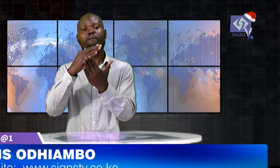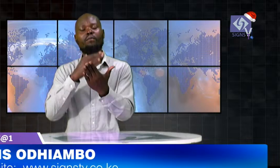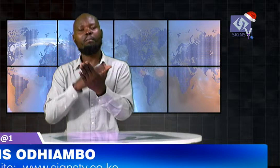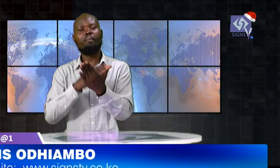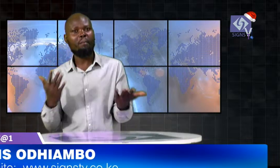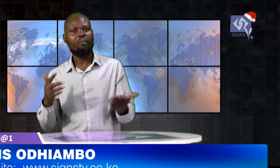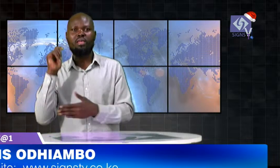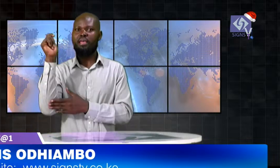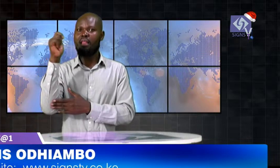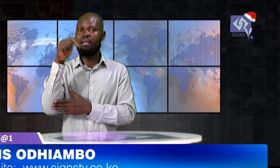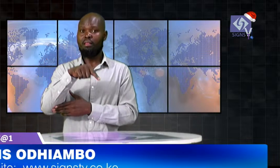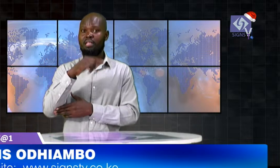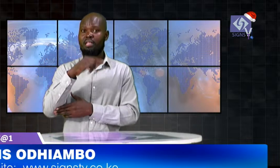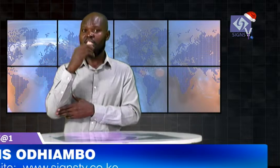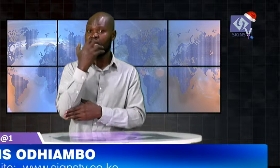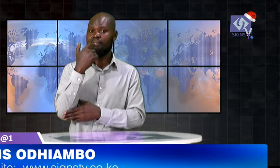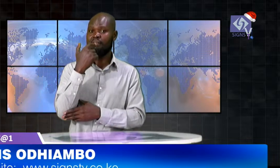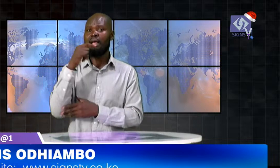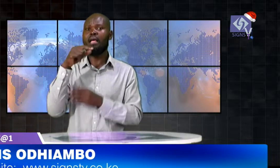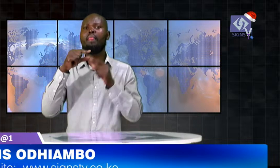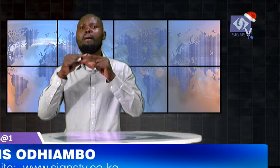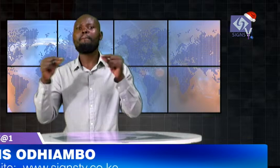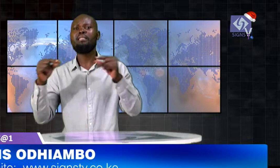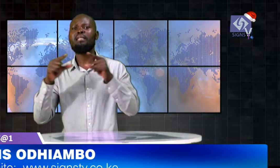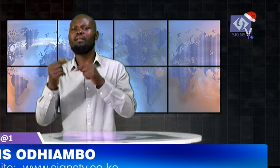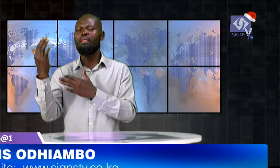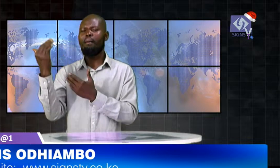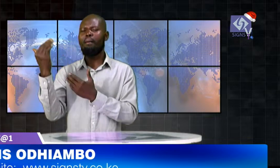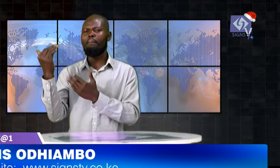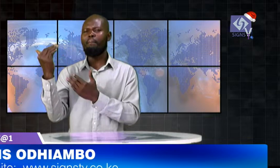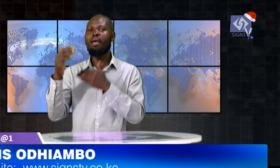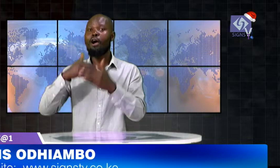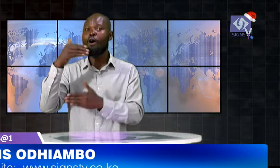Kwanza administration continues to deliver its mandate to Kenyans.